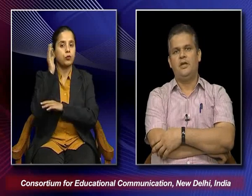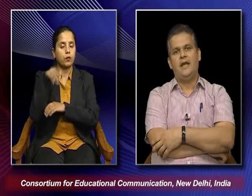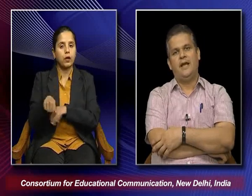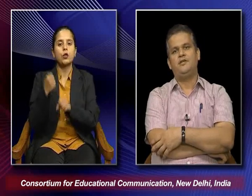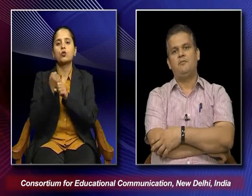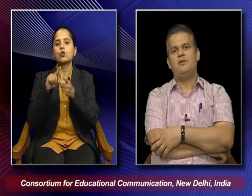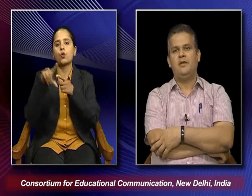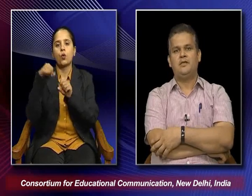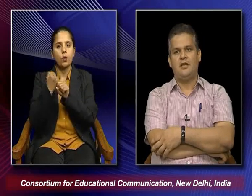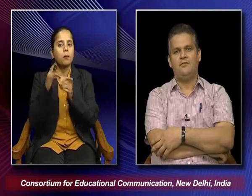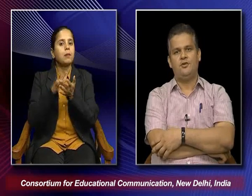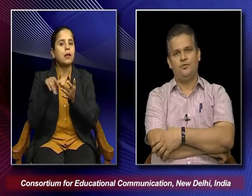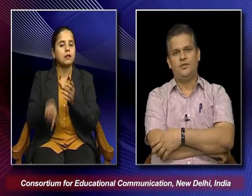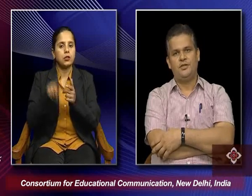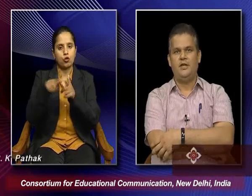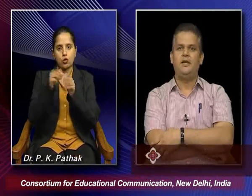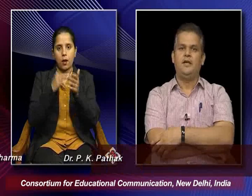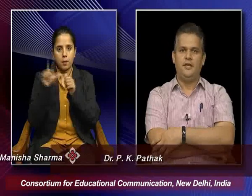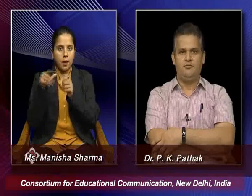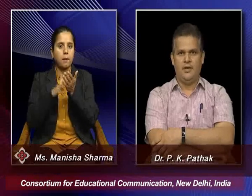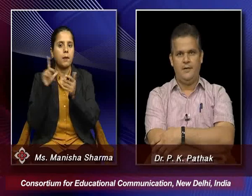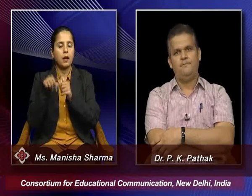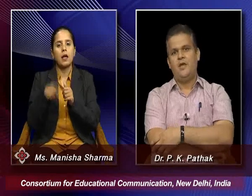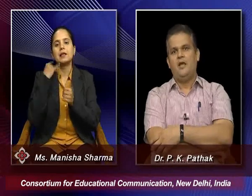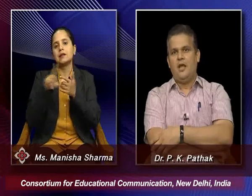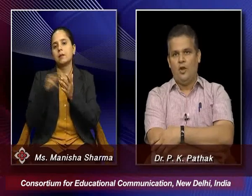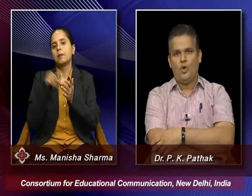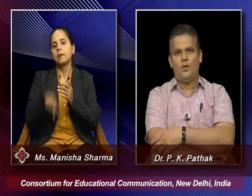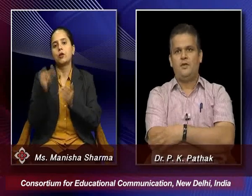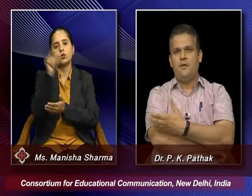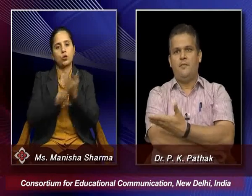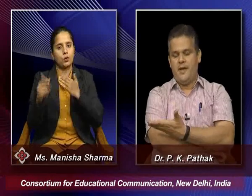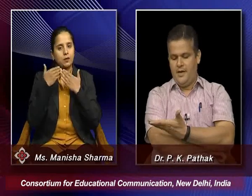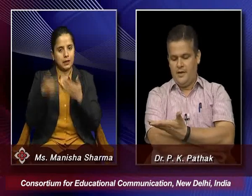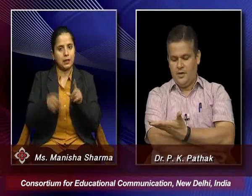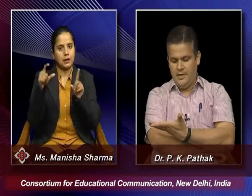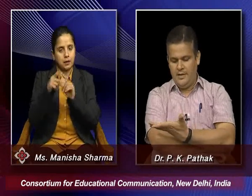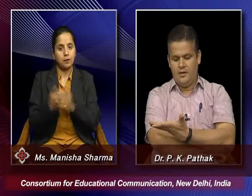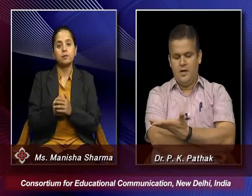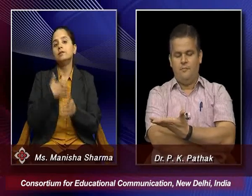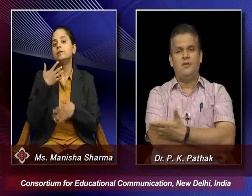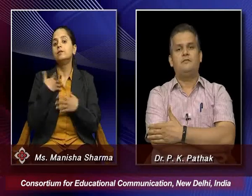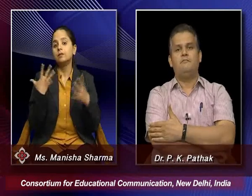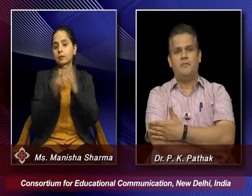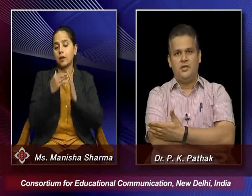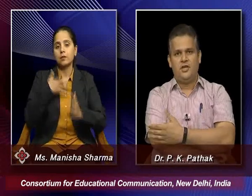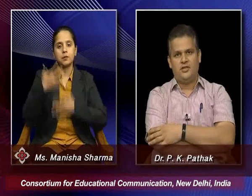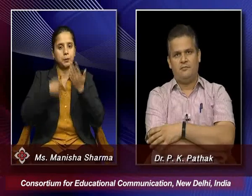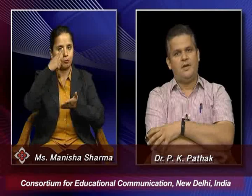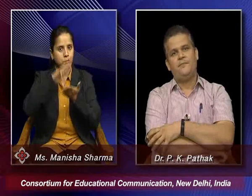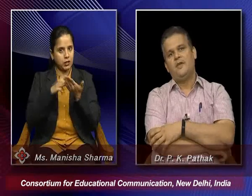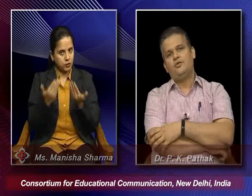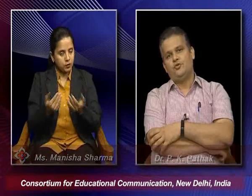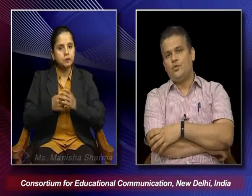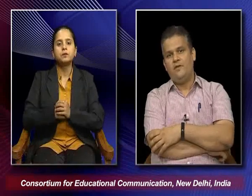Geography at Jamia Millia Islamia University, New Delhi, along with my colleague Ms. Manisha